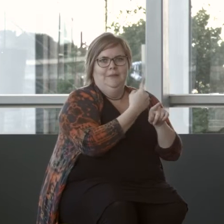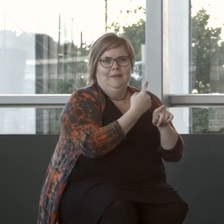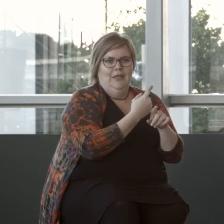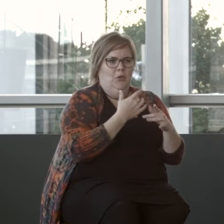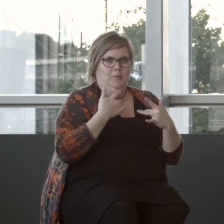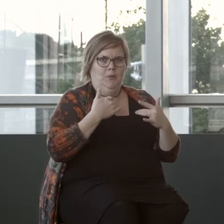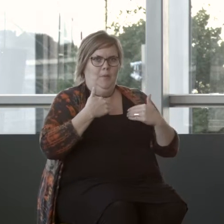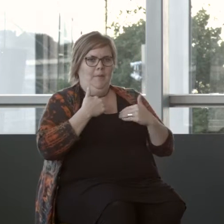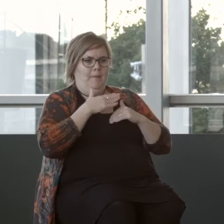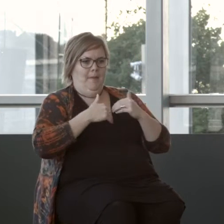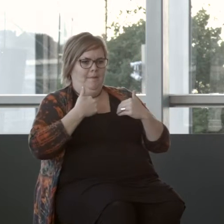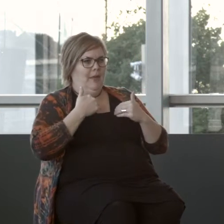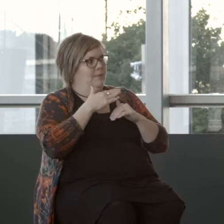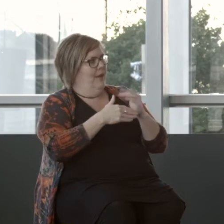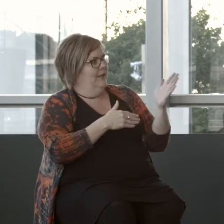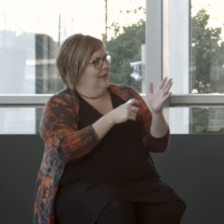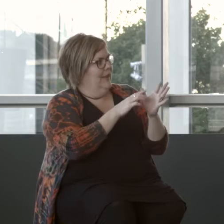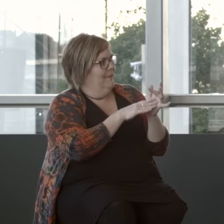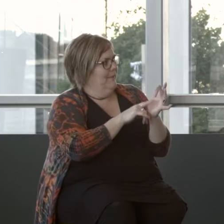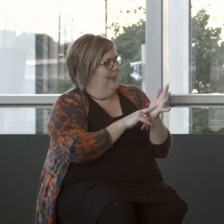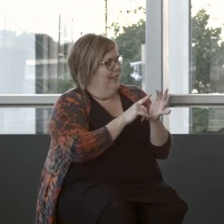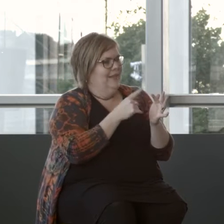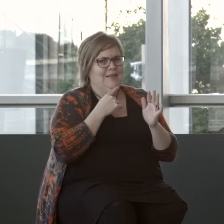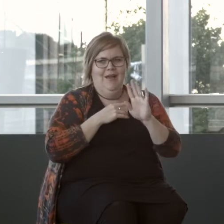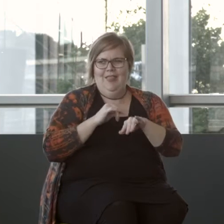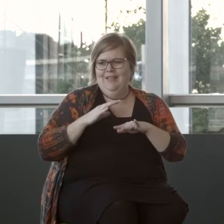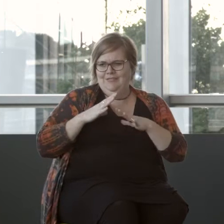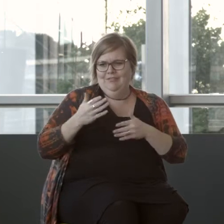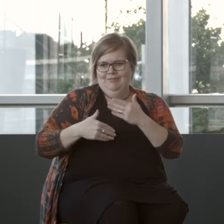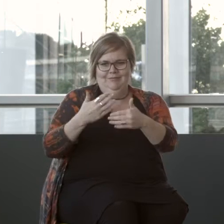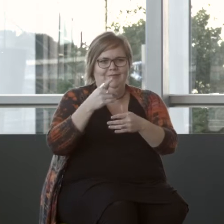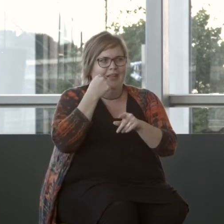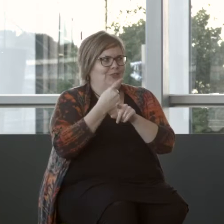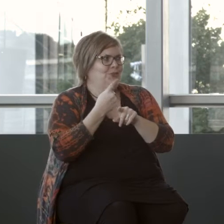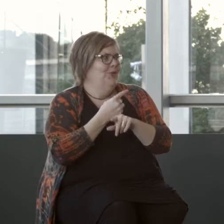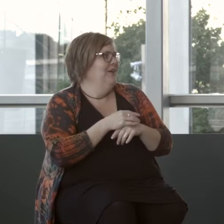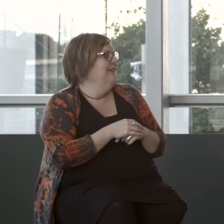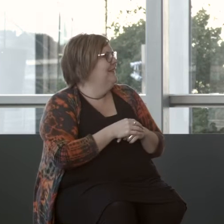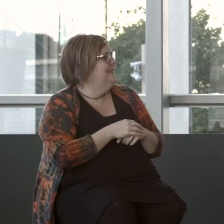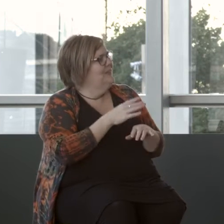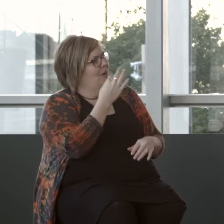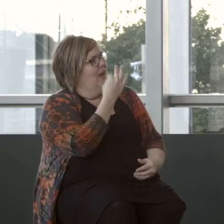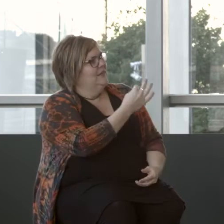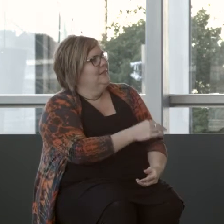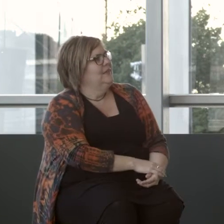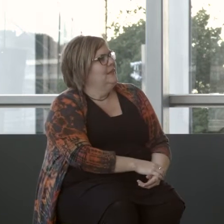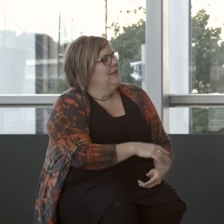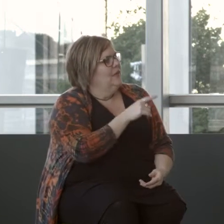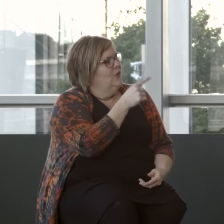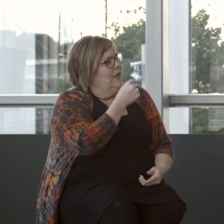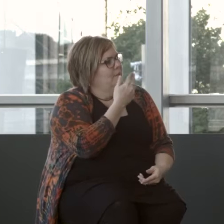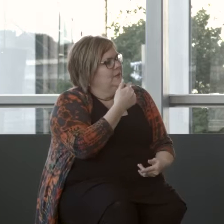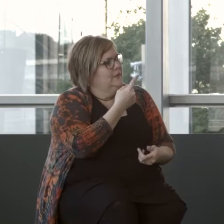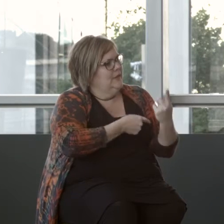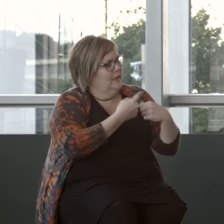me, but it's about Camille. I know, talk as much as you like. So can you tell us a little bit